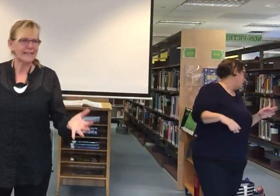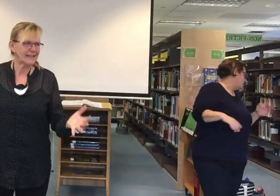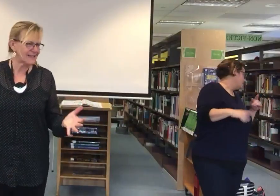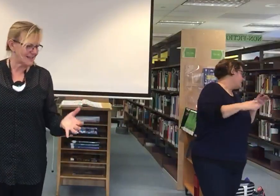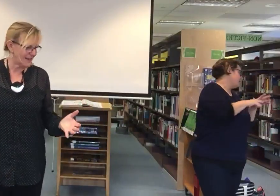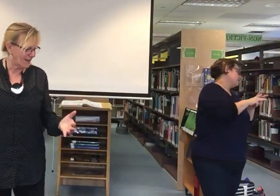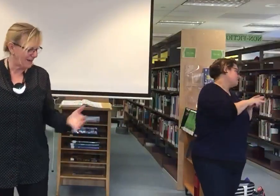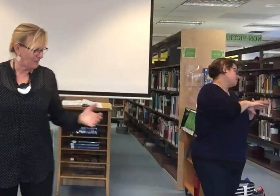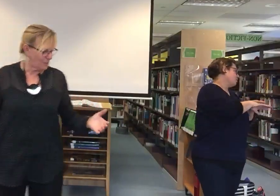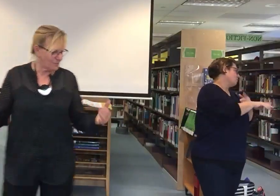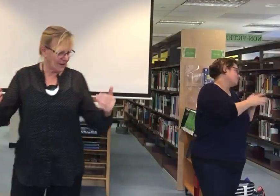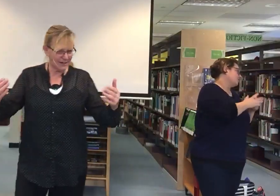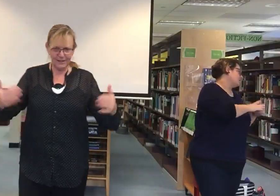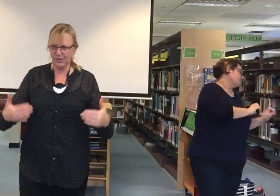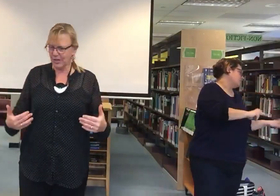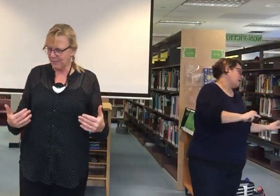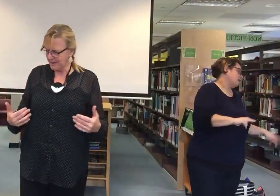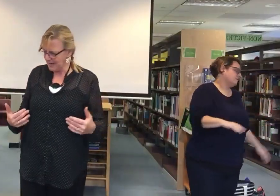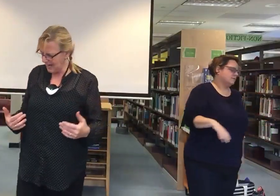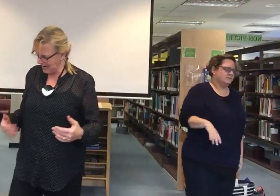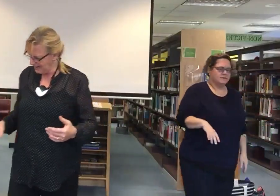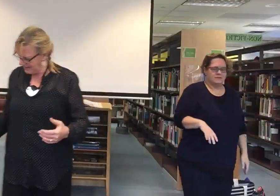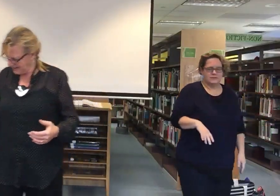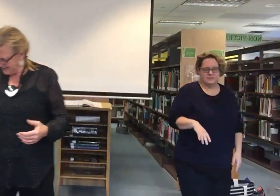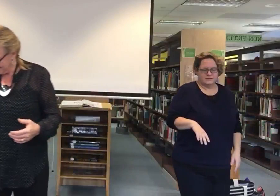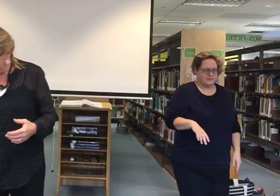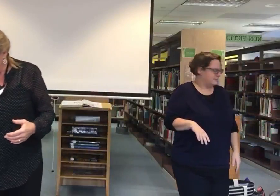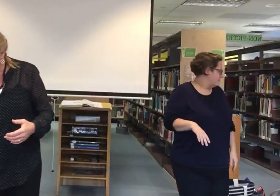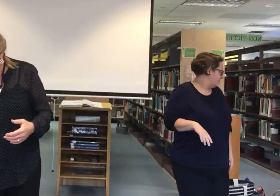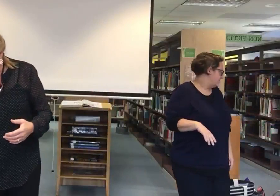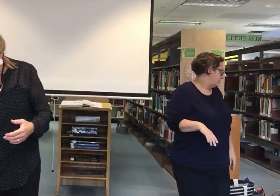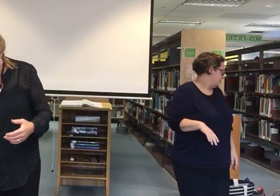I'm going like this because where's my little shape of the day?